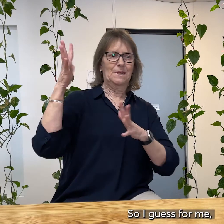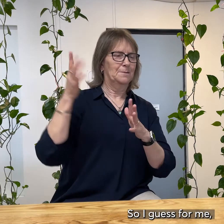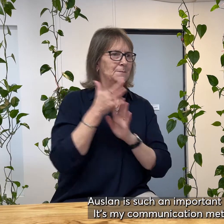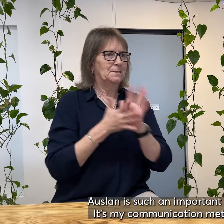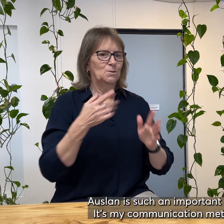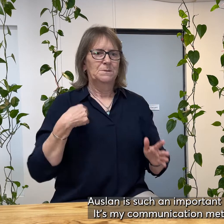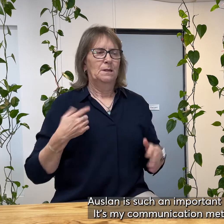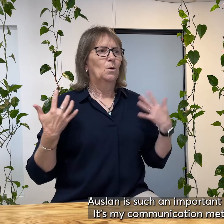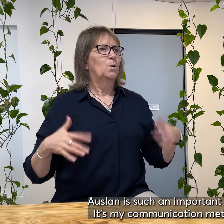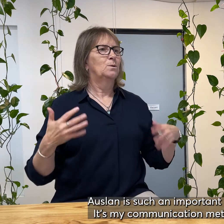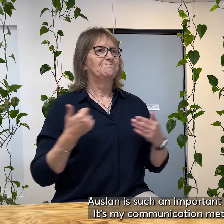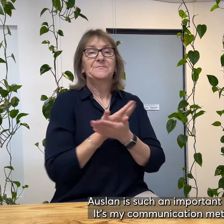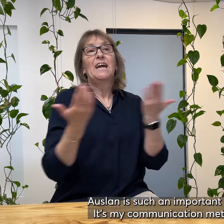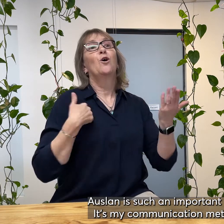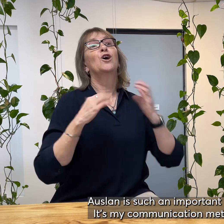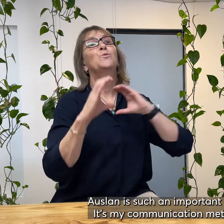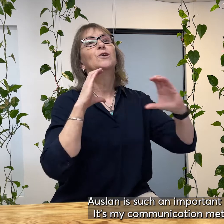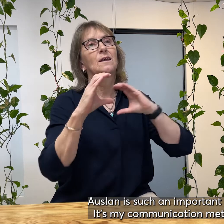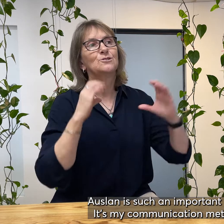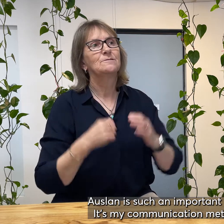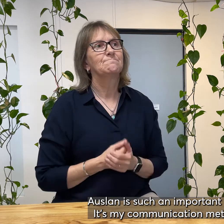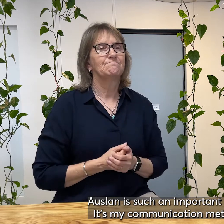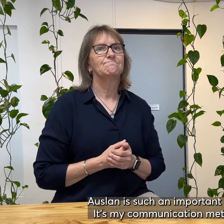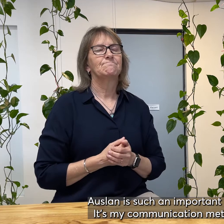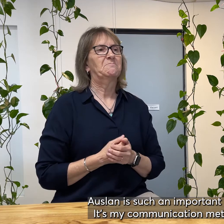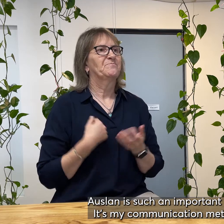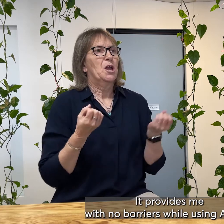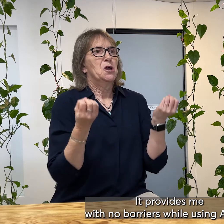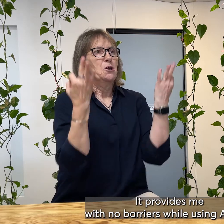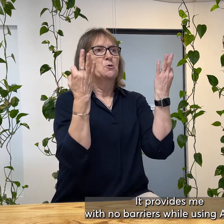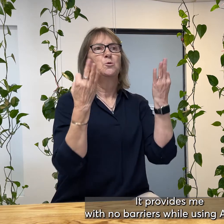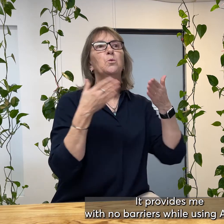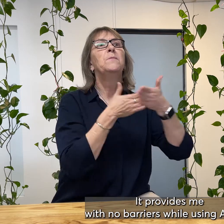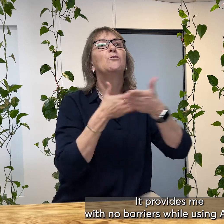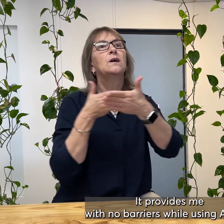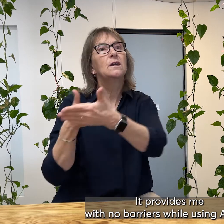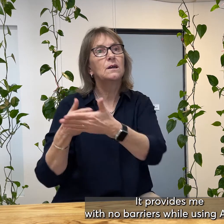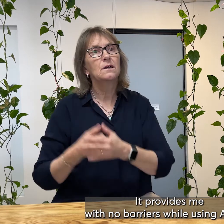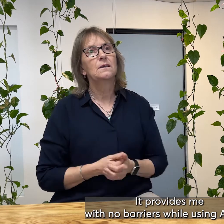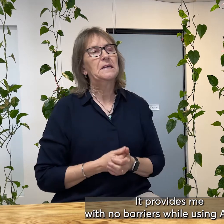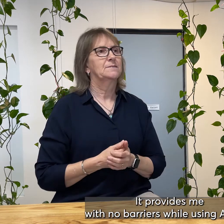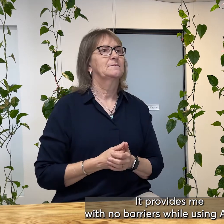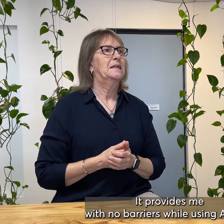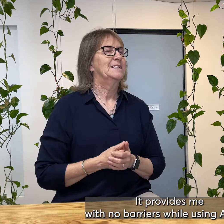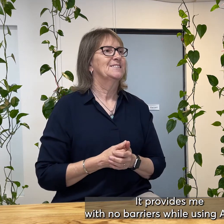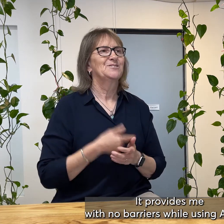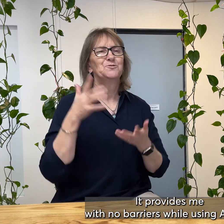So I guess for me, Auslan is such an important thing. It's my communication method. It provides me no barriers while using